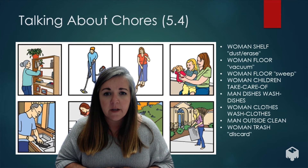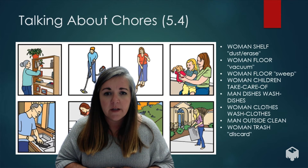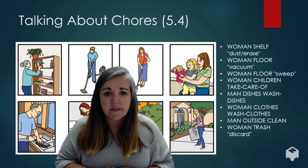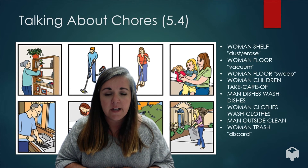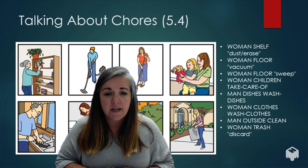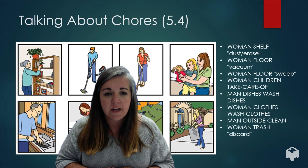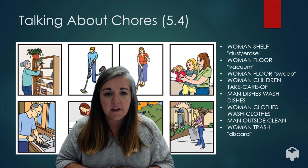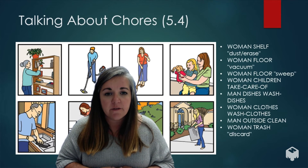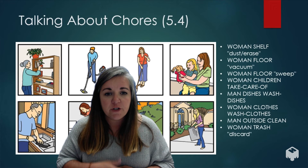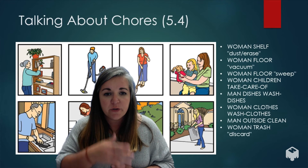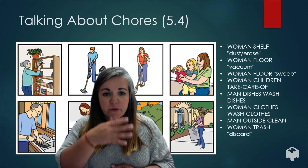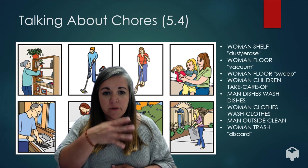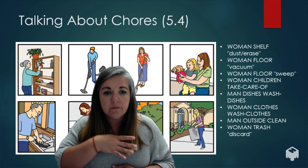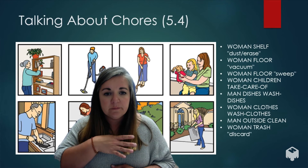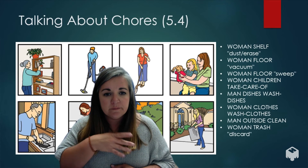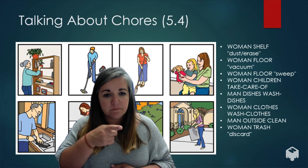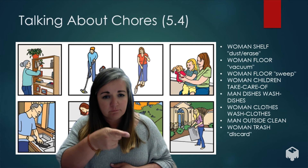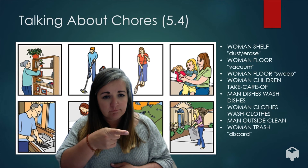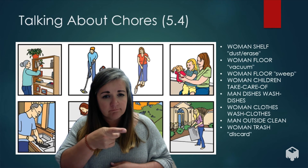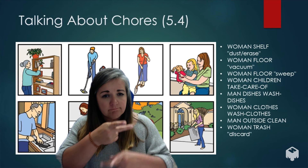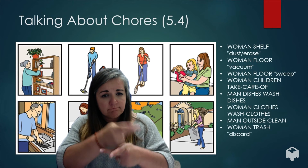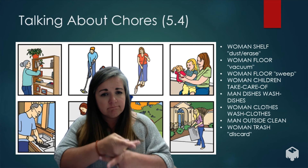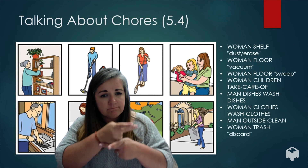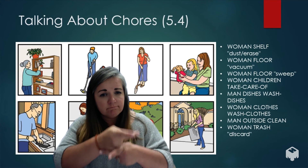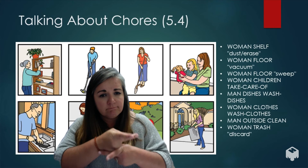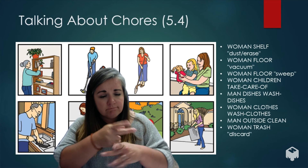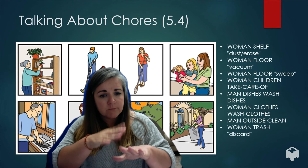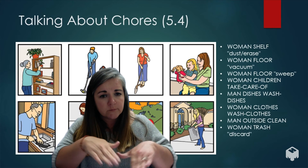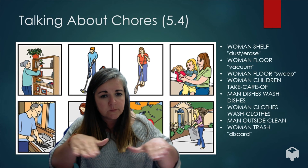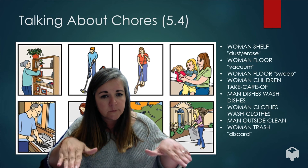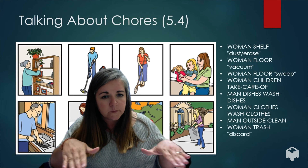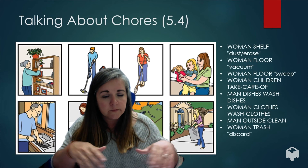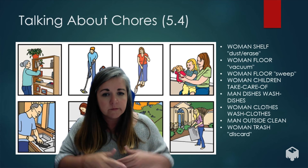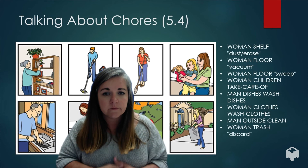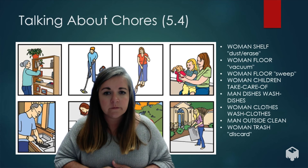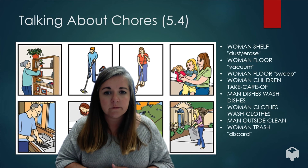Okay, taking care of the children.